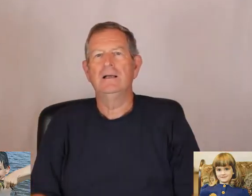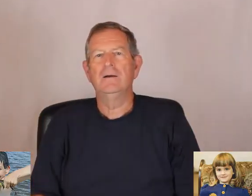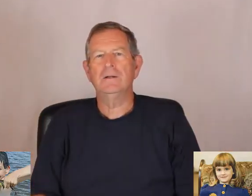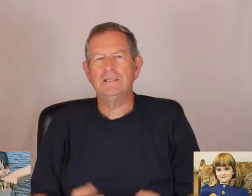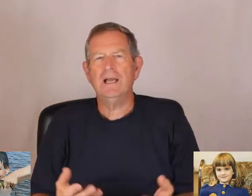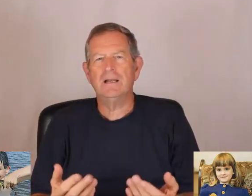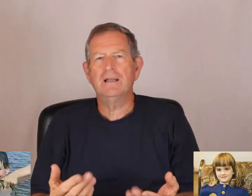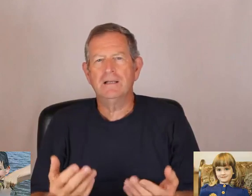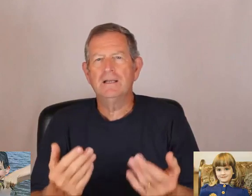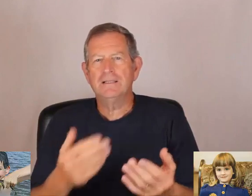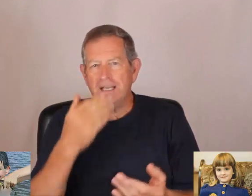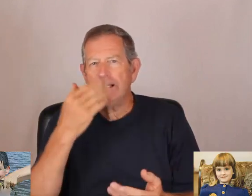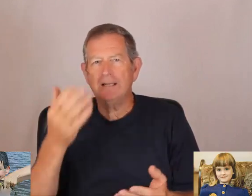What's that? Say it.